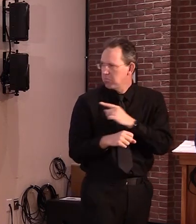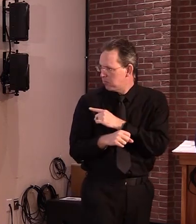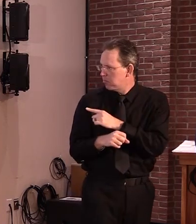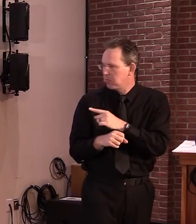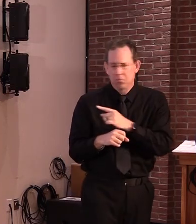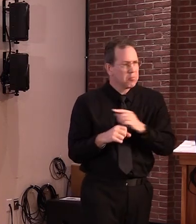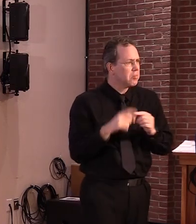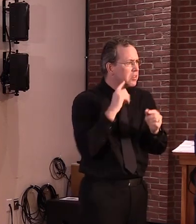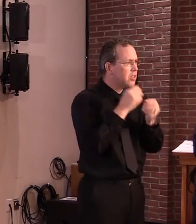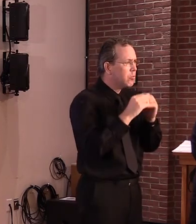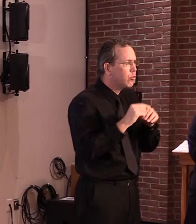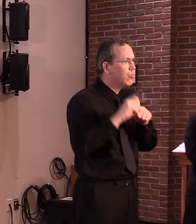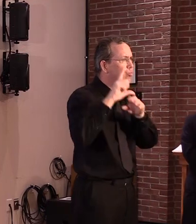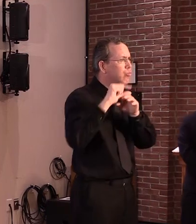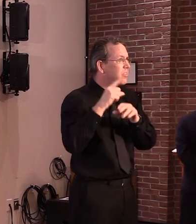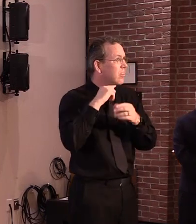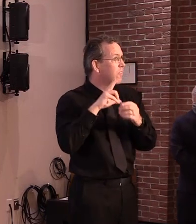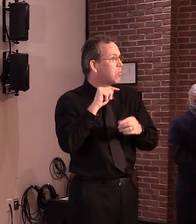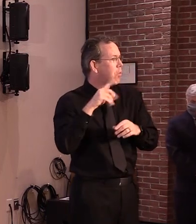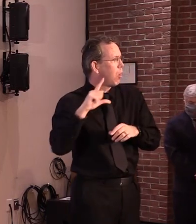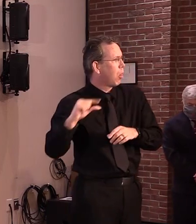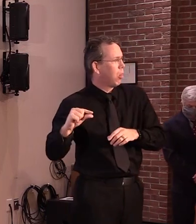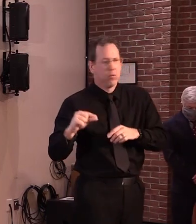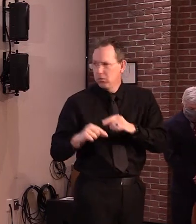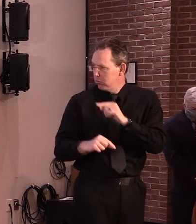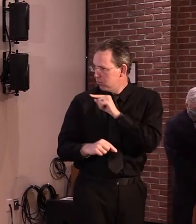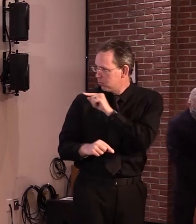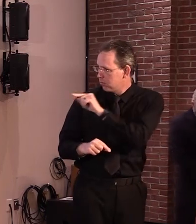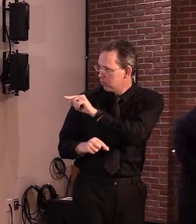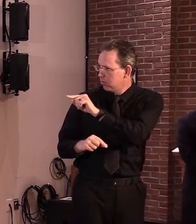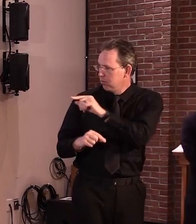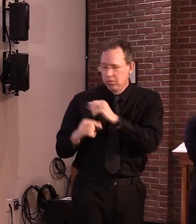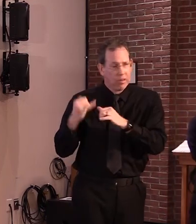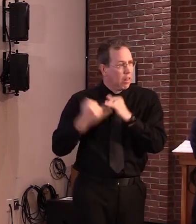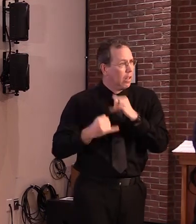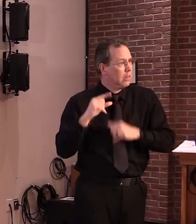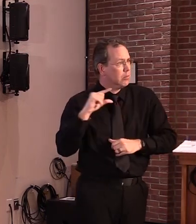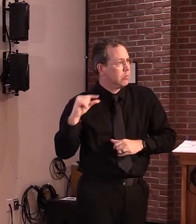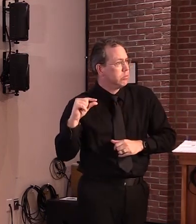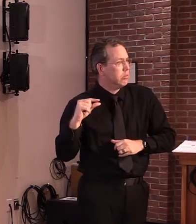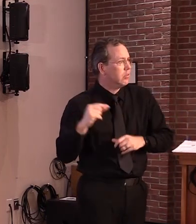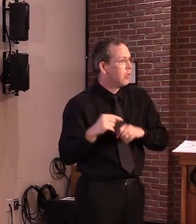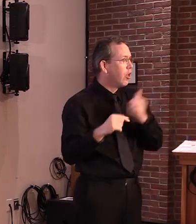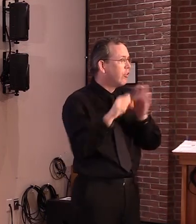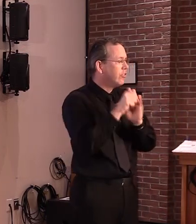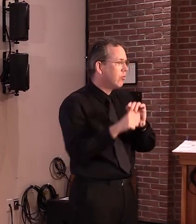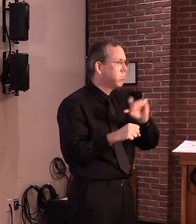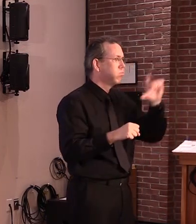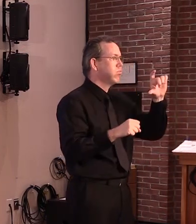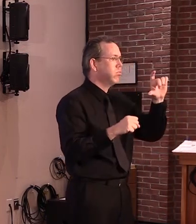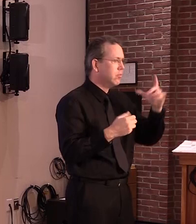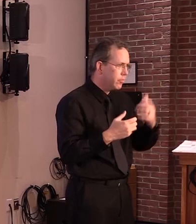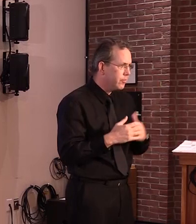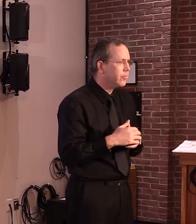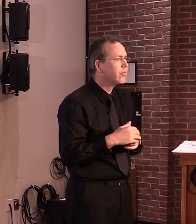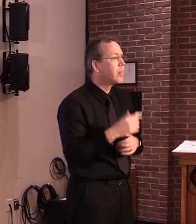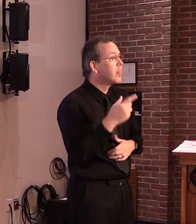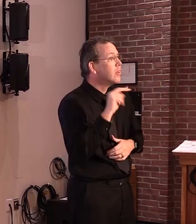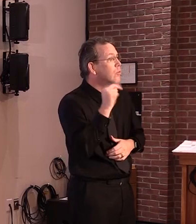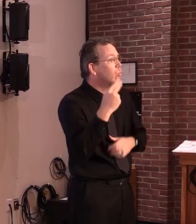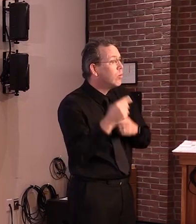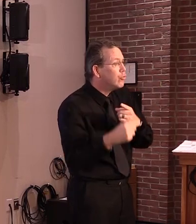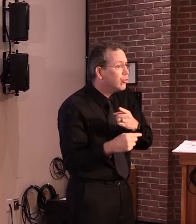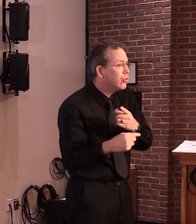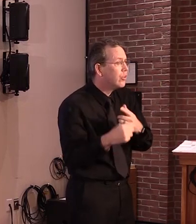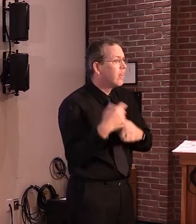7 days. For example, during these last 7 days, New Hampshire had about 571 new